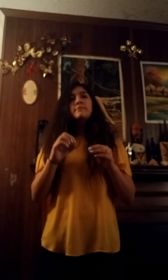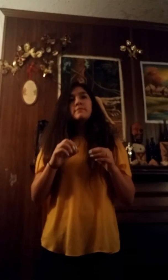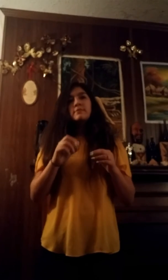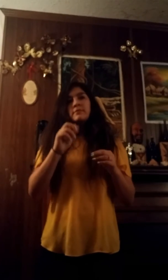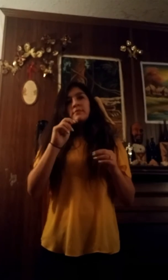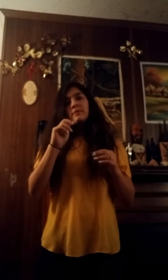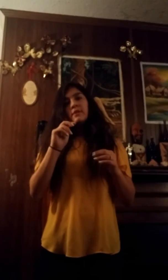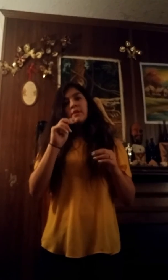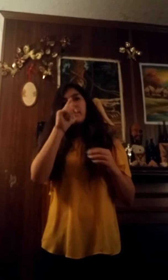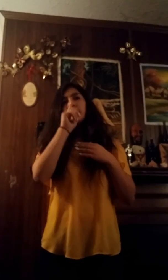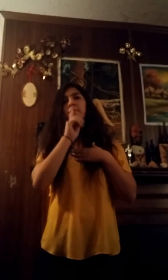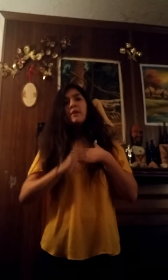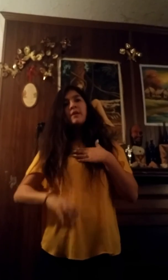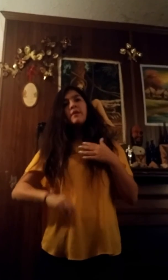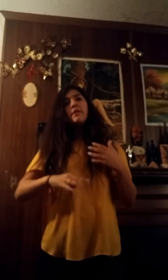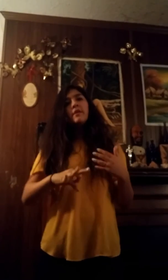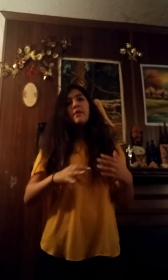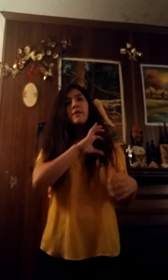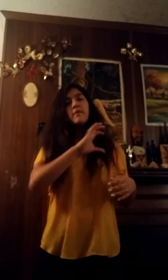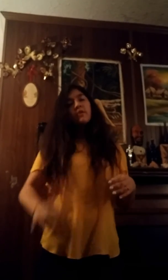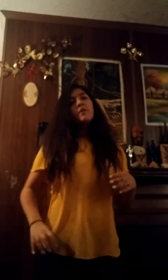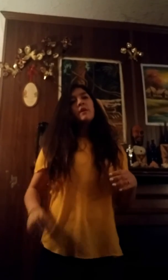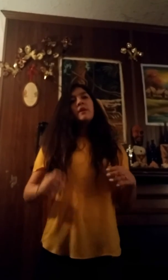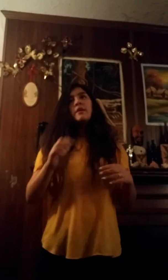from your dead works to serve the living God.